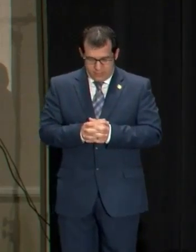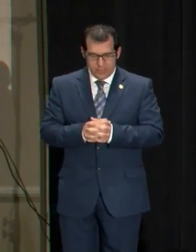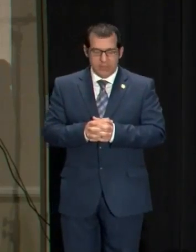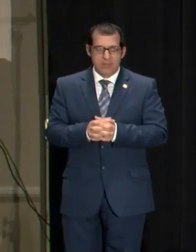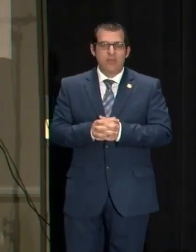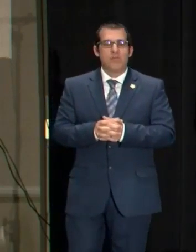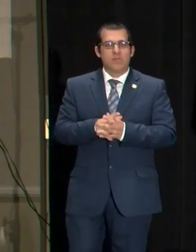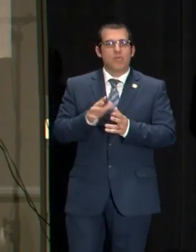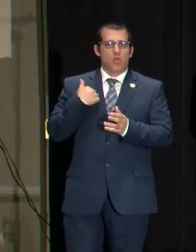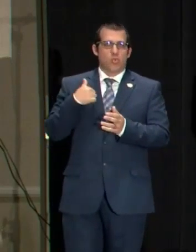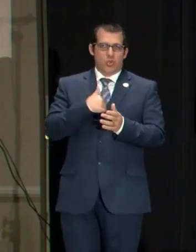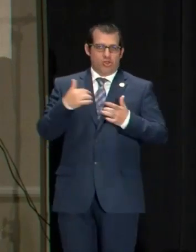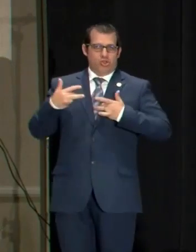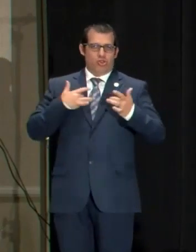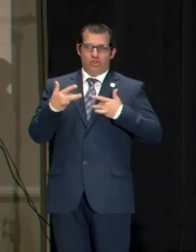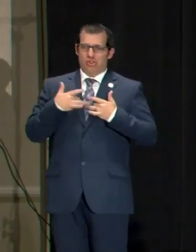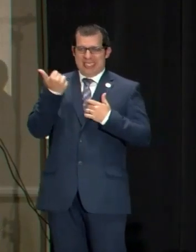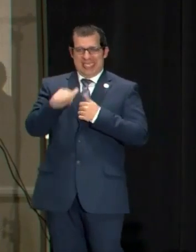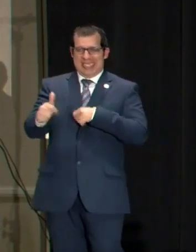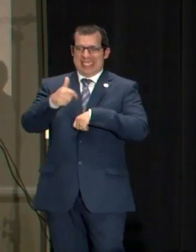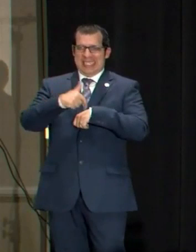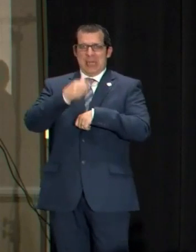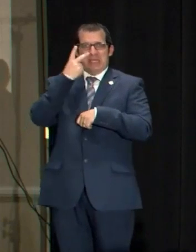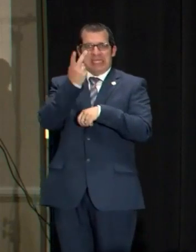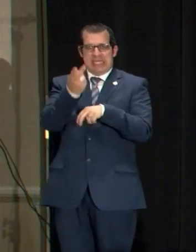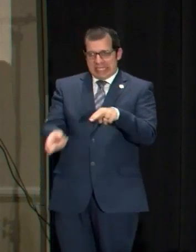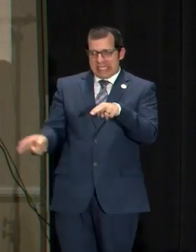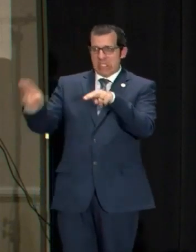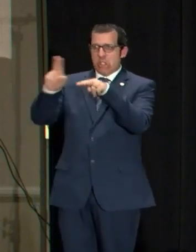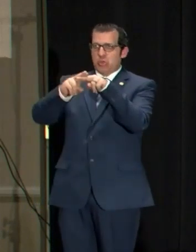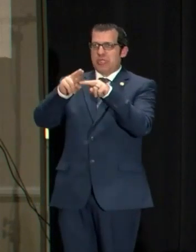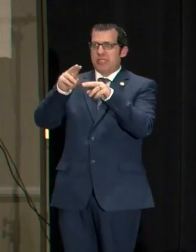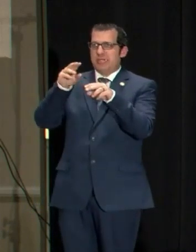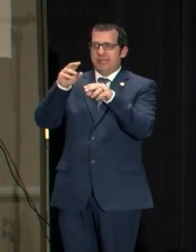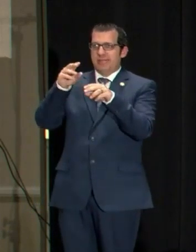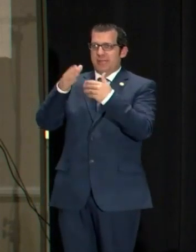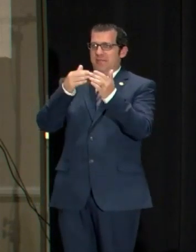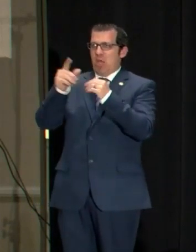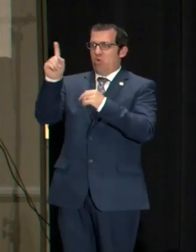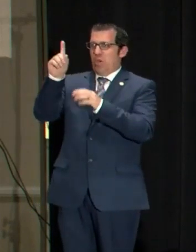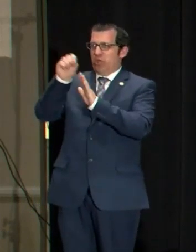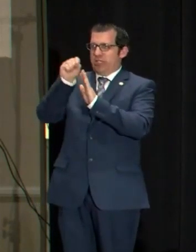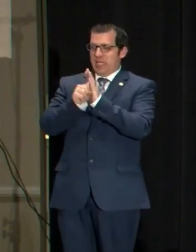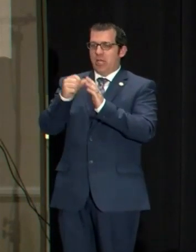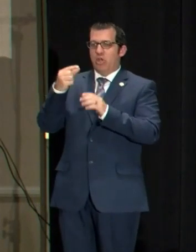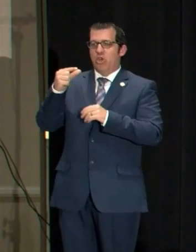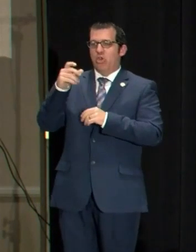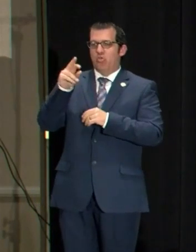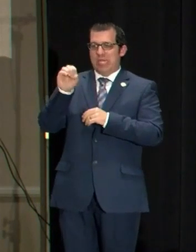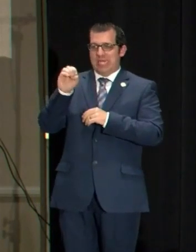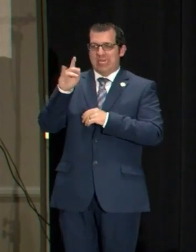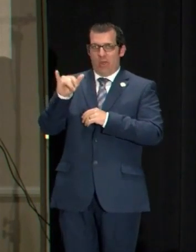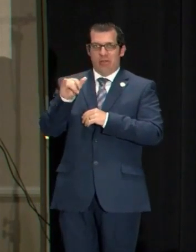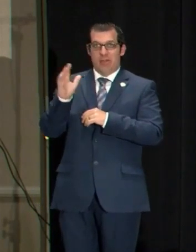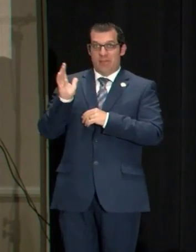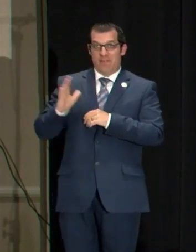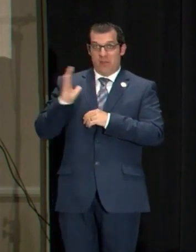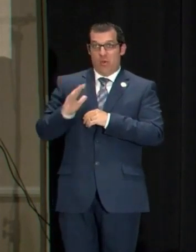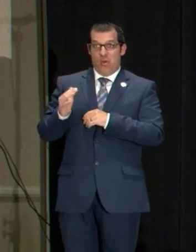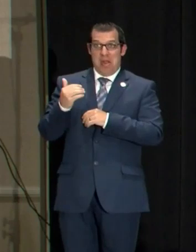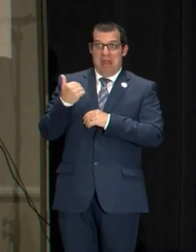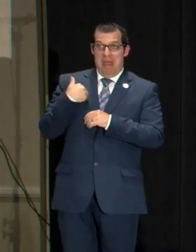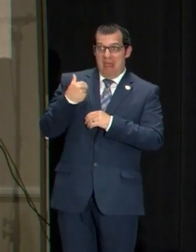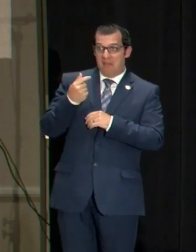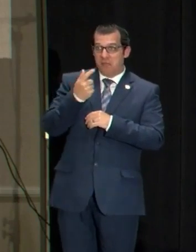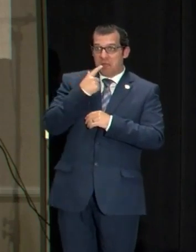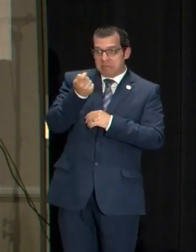Of course, we're concerned whenever we see an increase in cases anywhere in the state, and in Greene County, which previously had